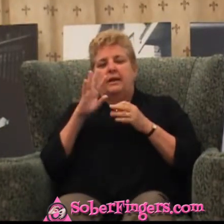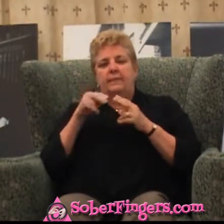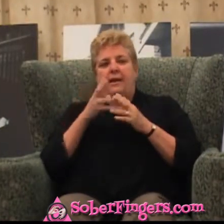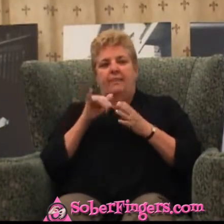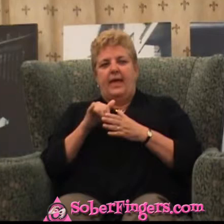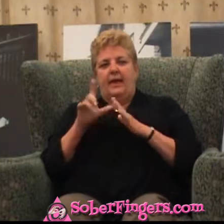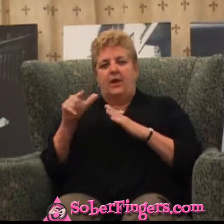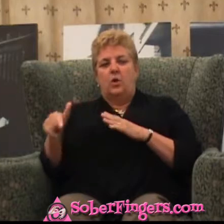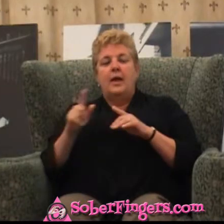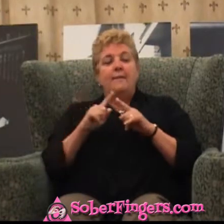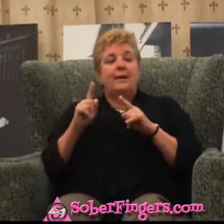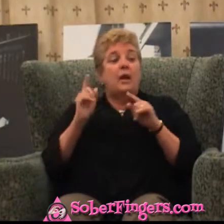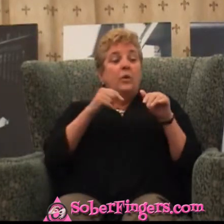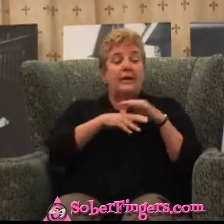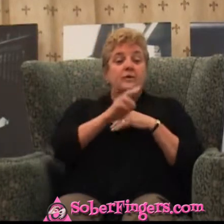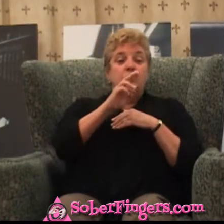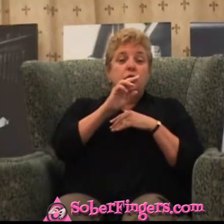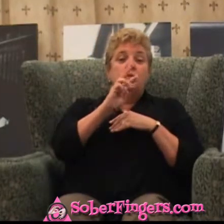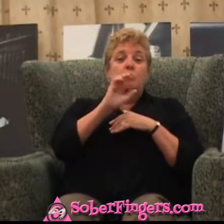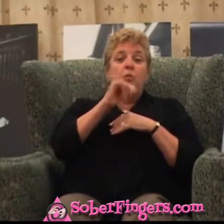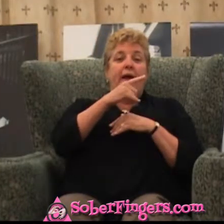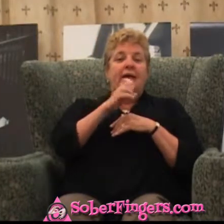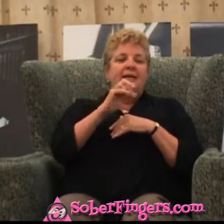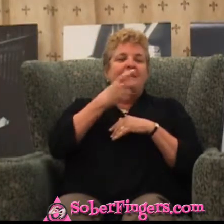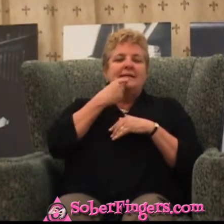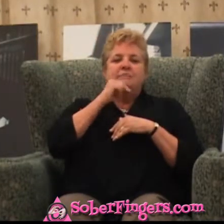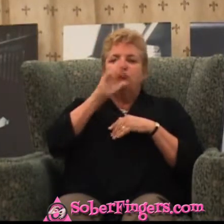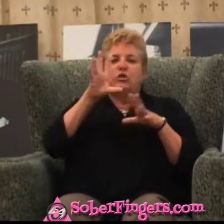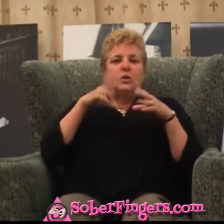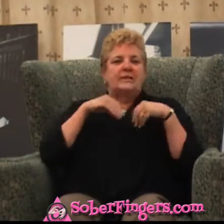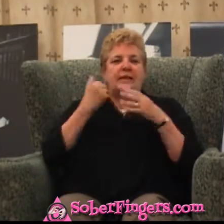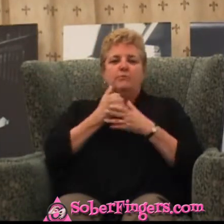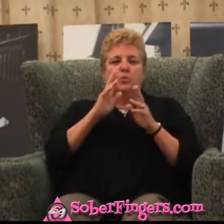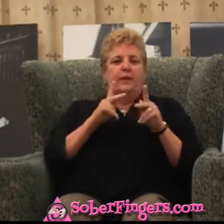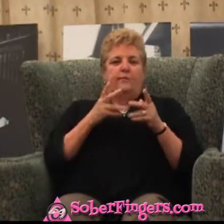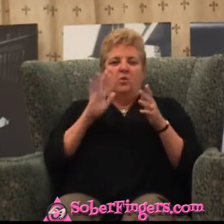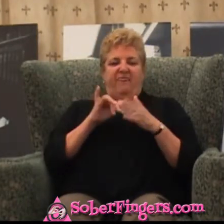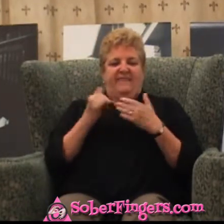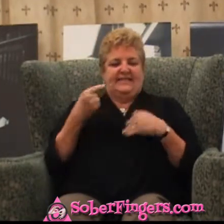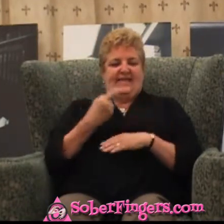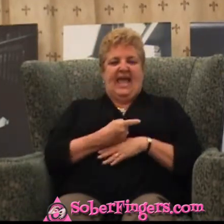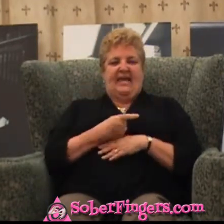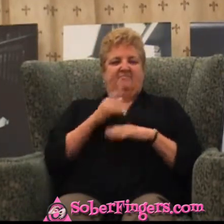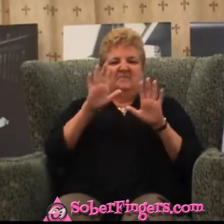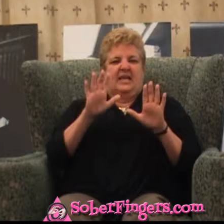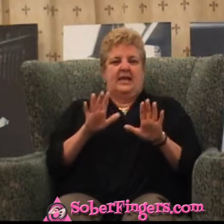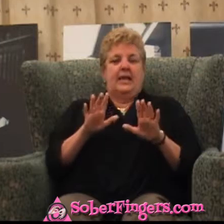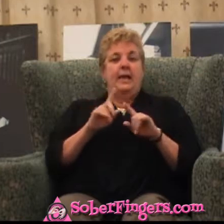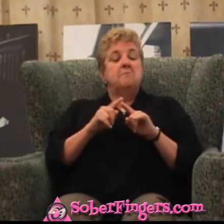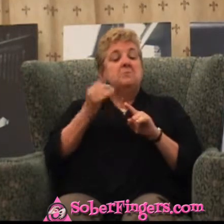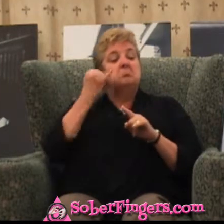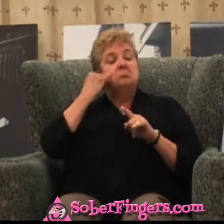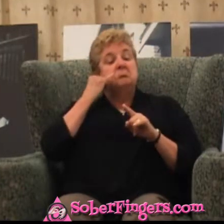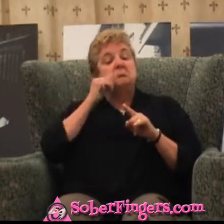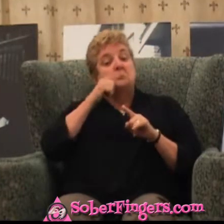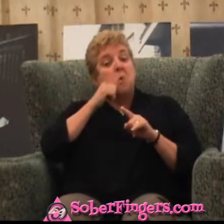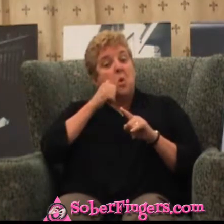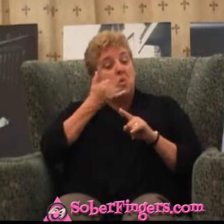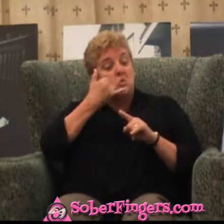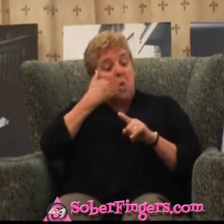Wagon, and they told me they weren't accepting intakes that day on a Sunday, but if I called the next day, they would refer